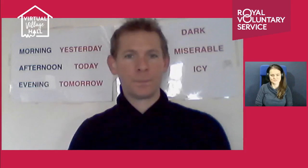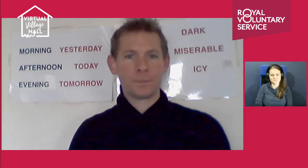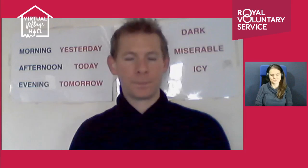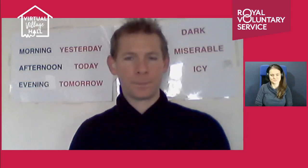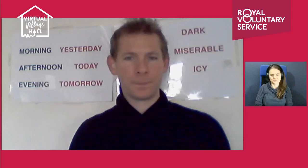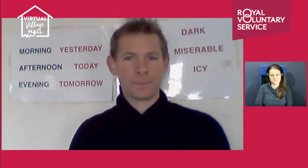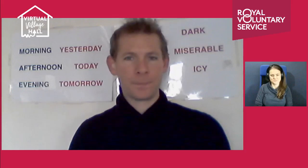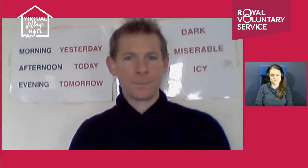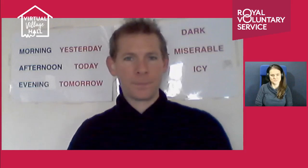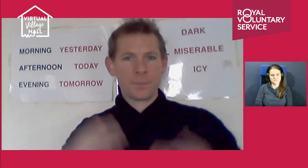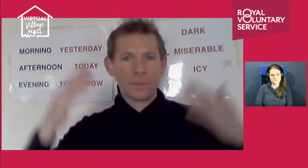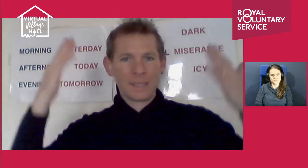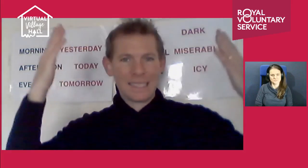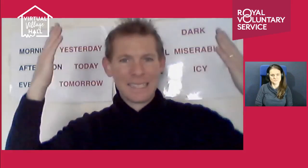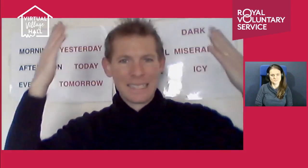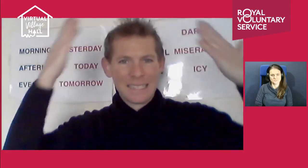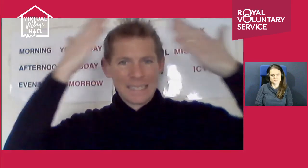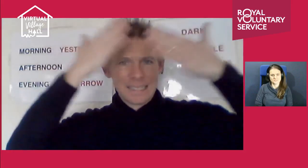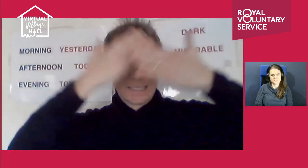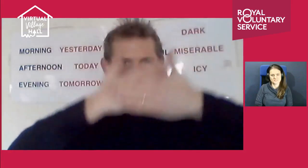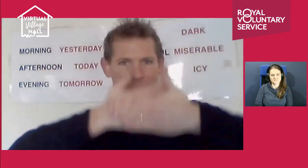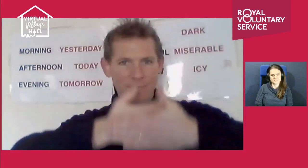Afternoon.